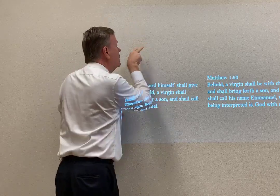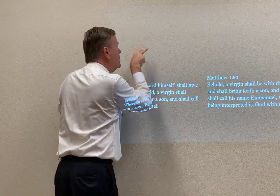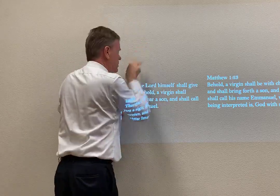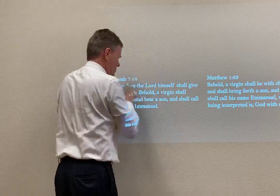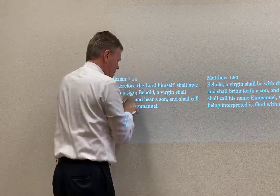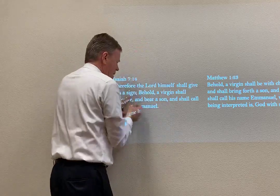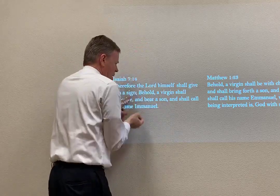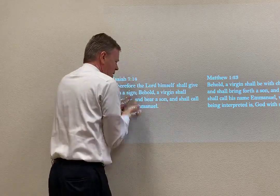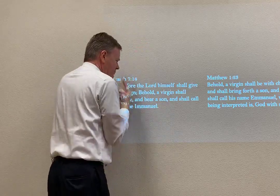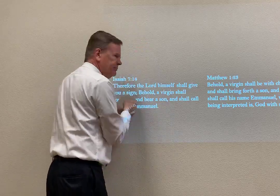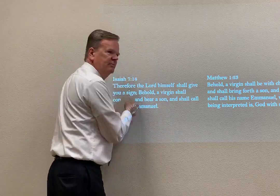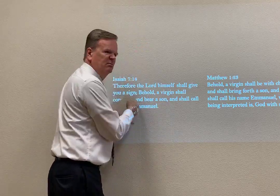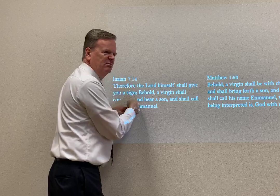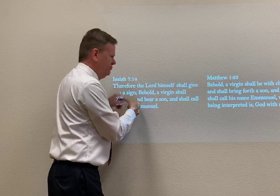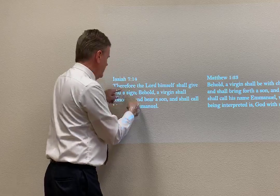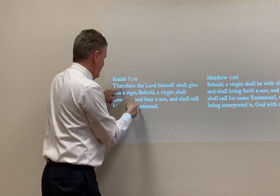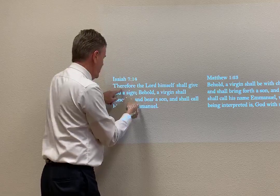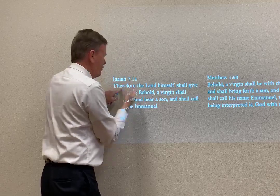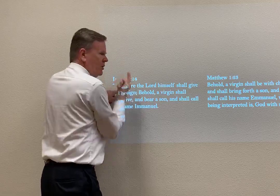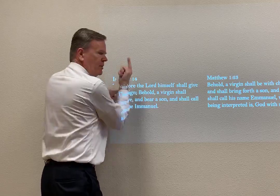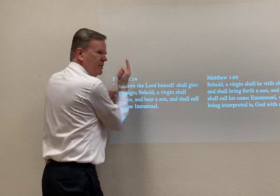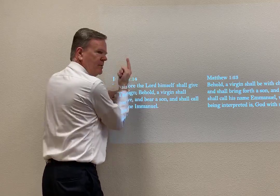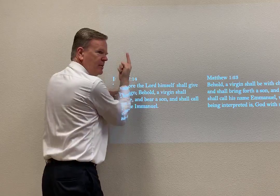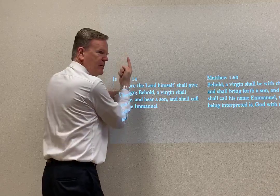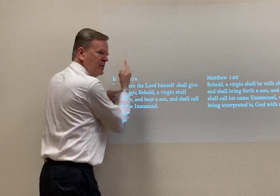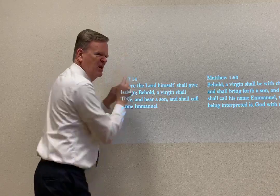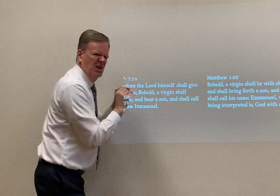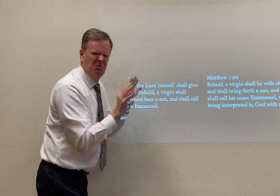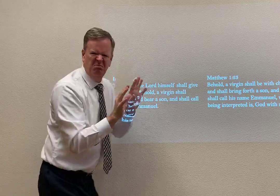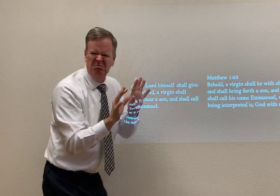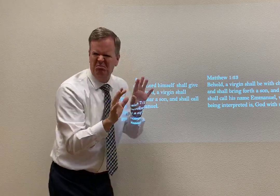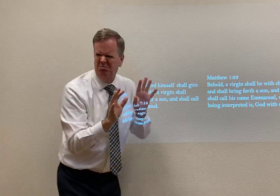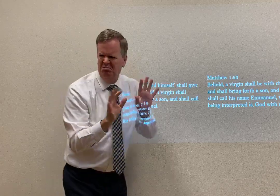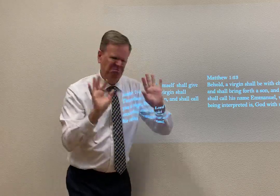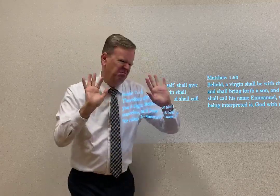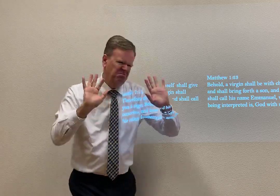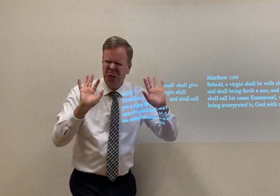jump backwards into the text in order to understand what it's saying therefore for.